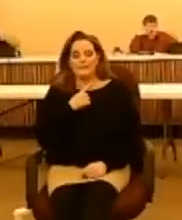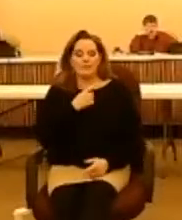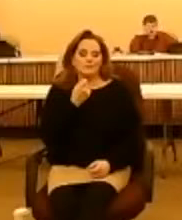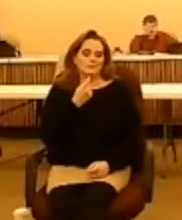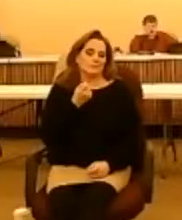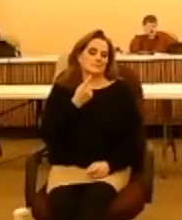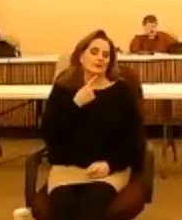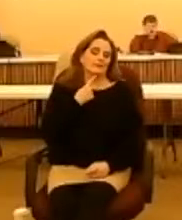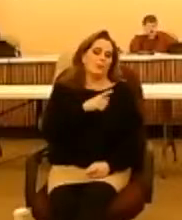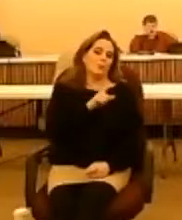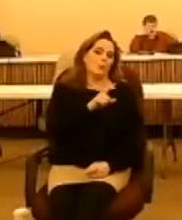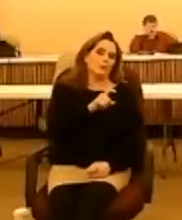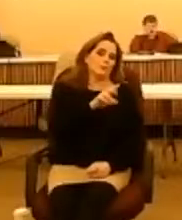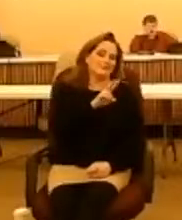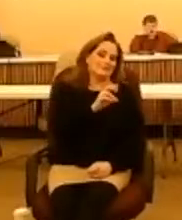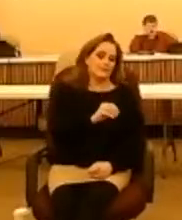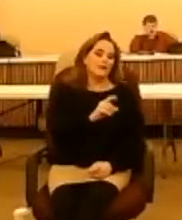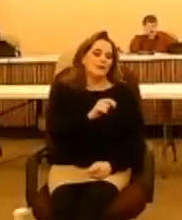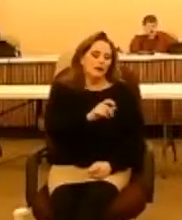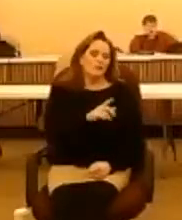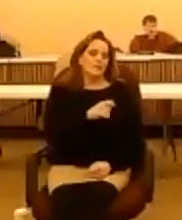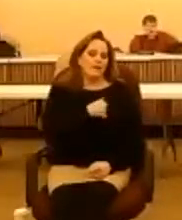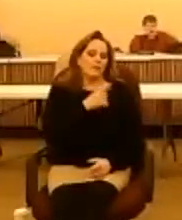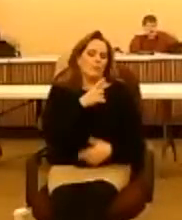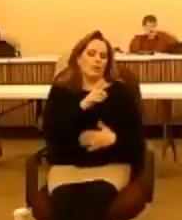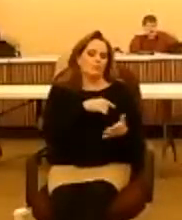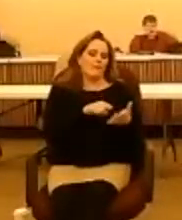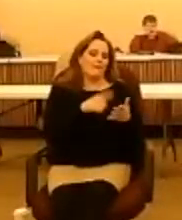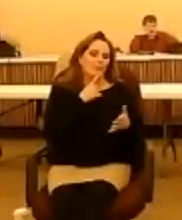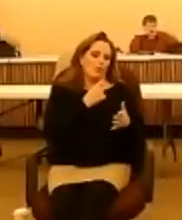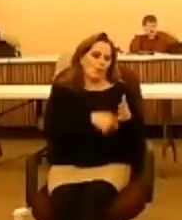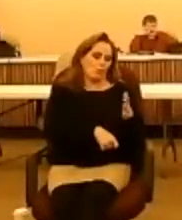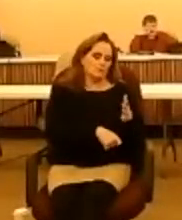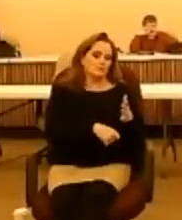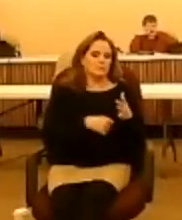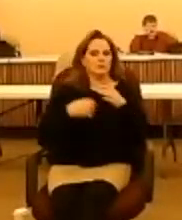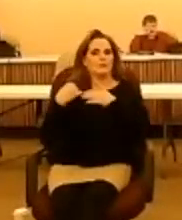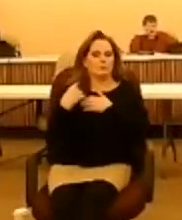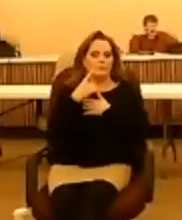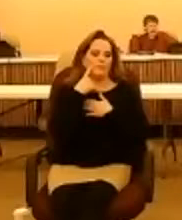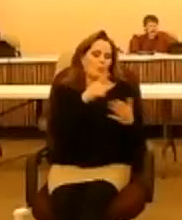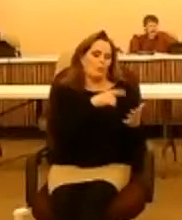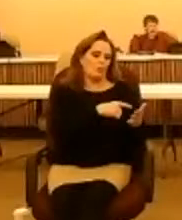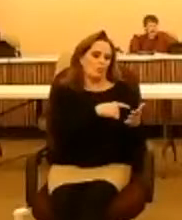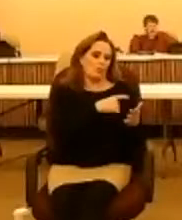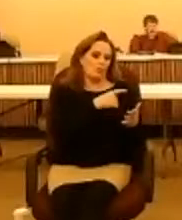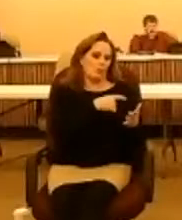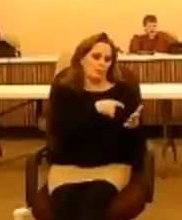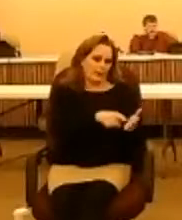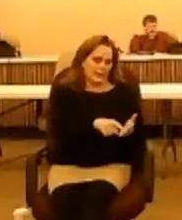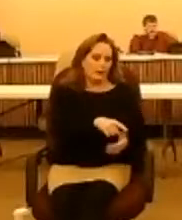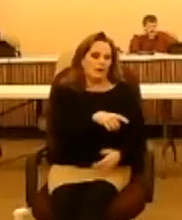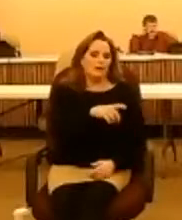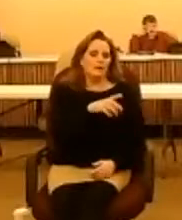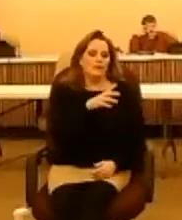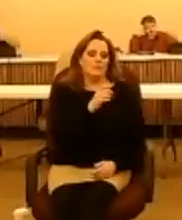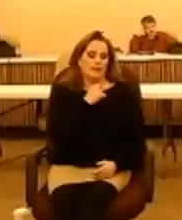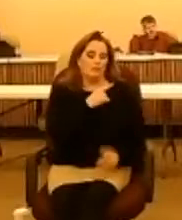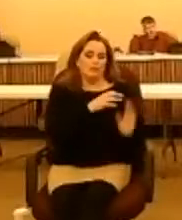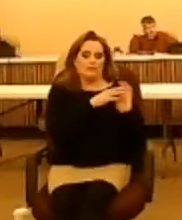bore the cost of putting in a pump station and a force main that this will be connecting